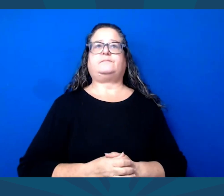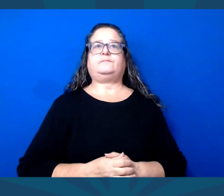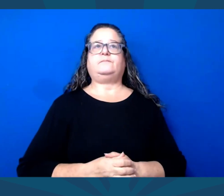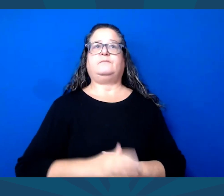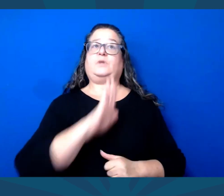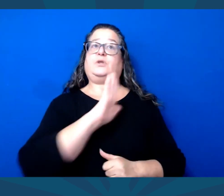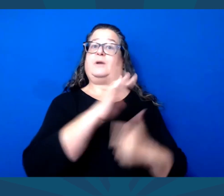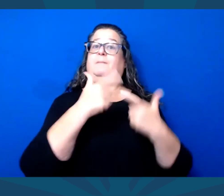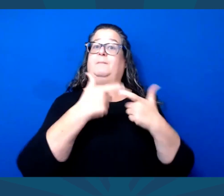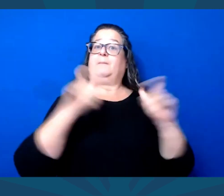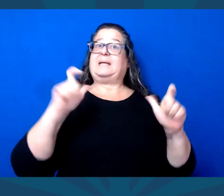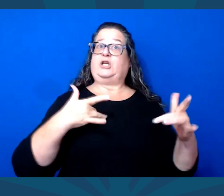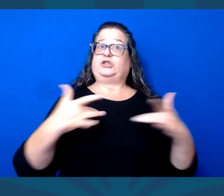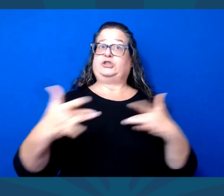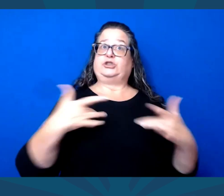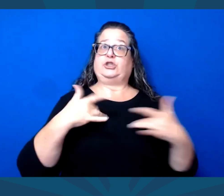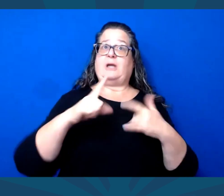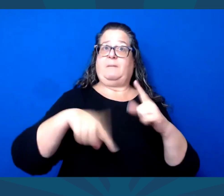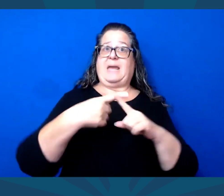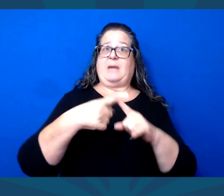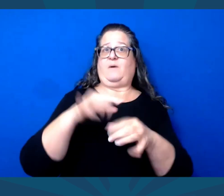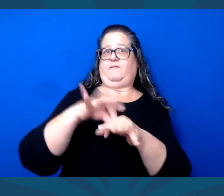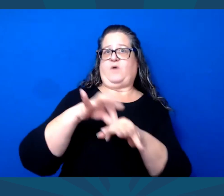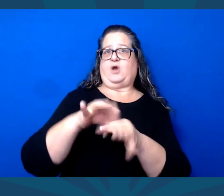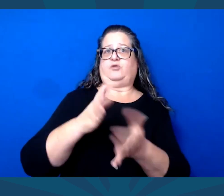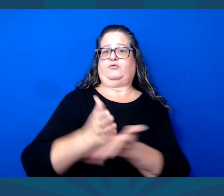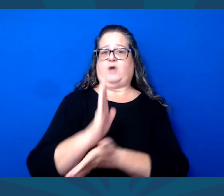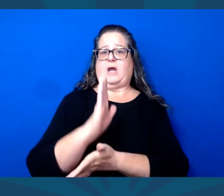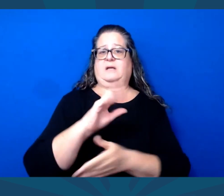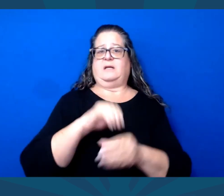Some of these include preschool funding,